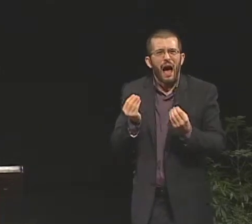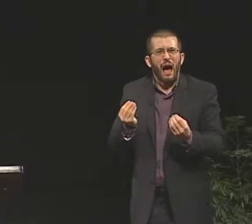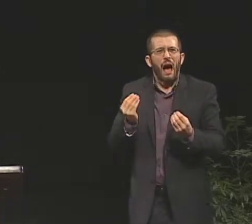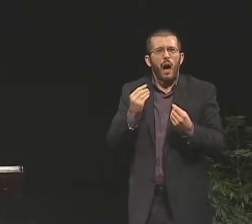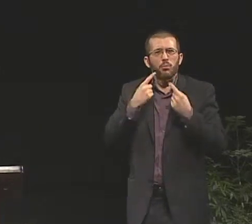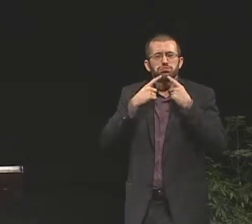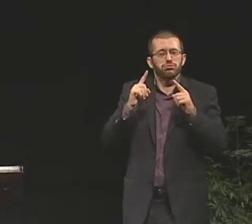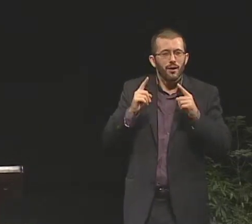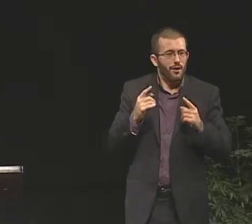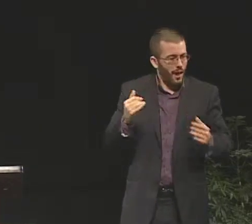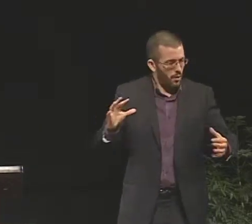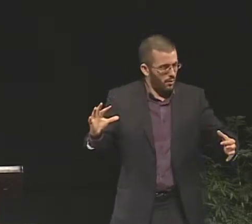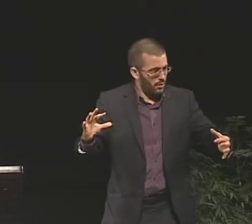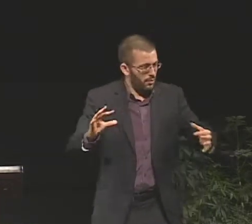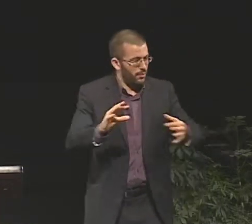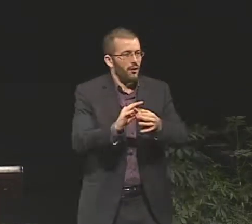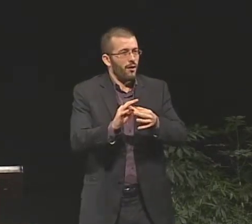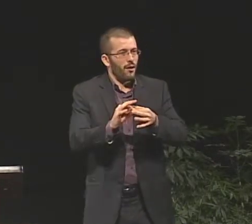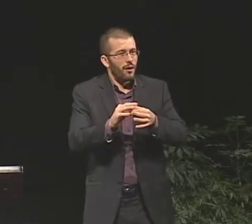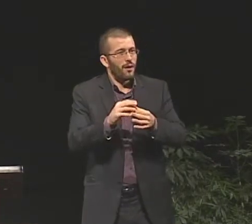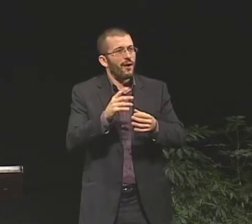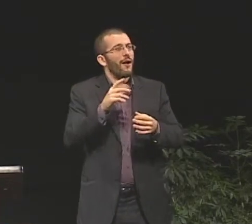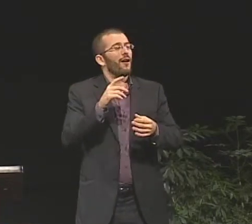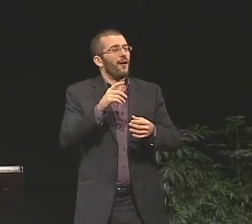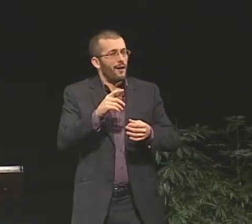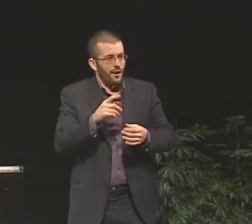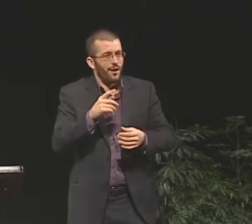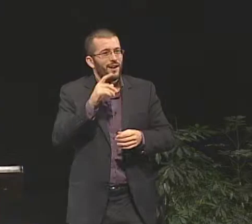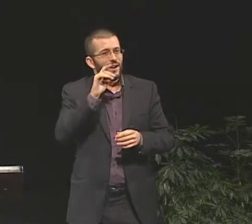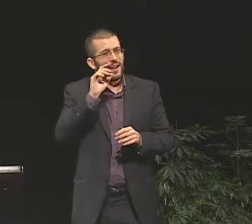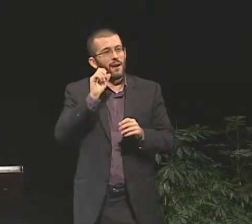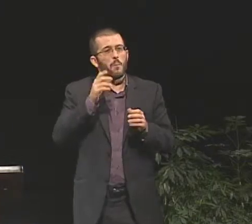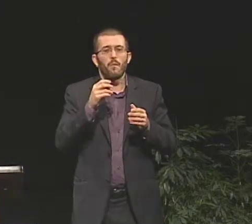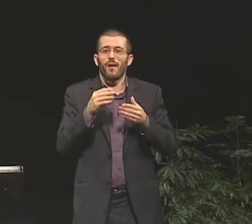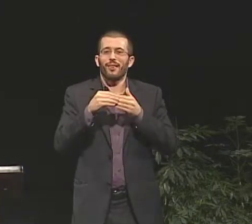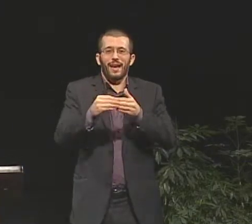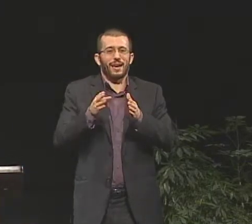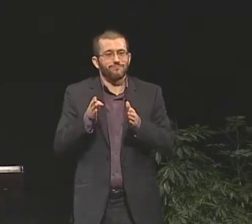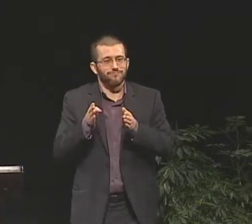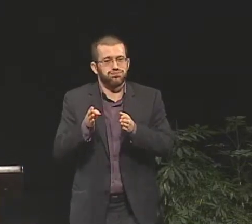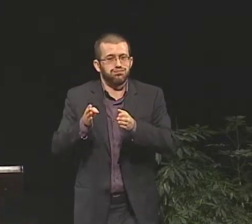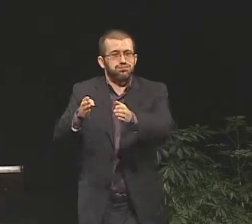some of the barriers that we all face. This is so key to lead the way.